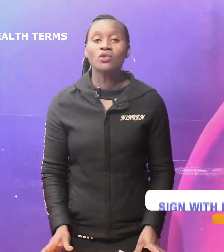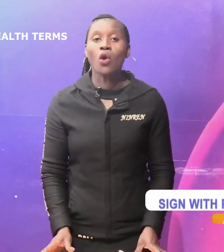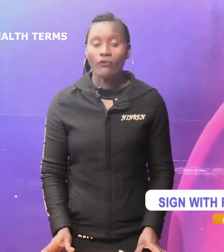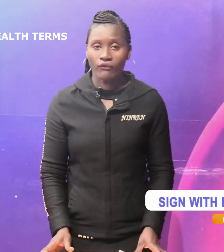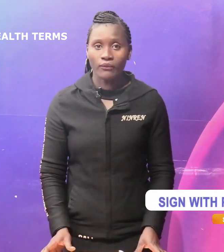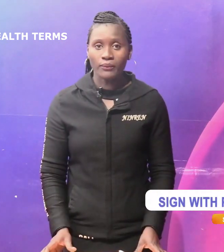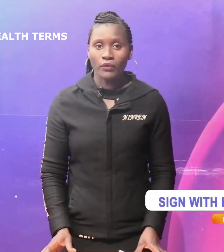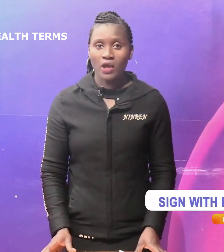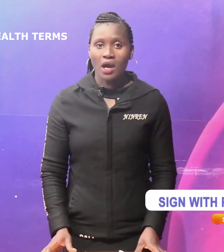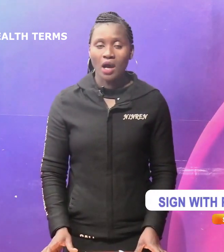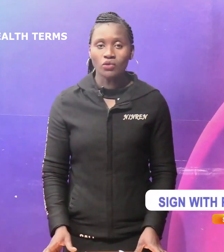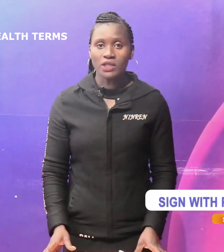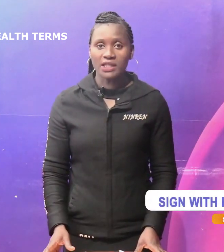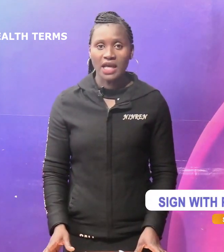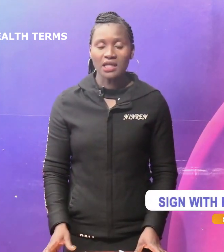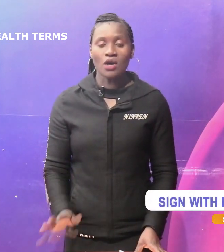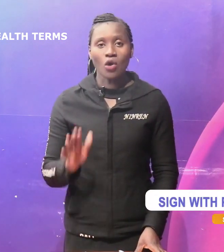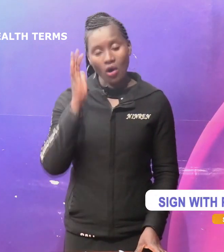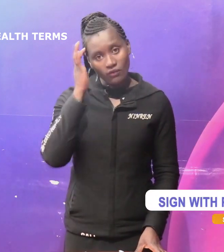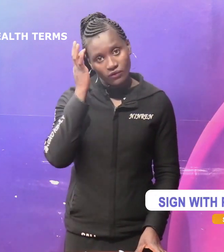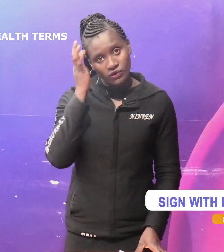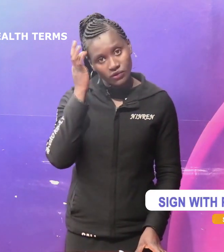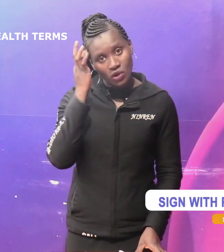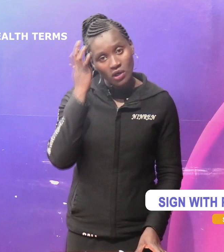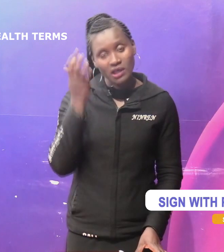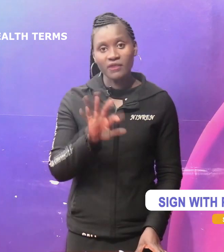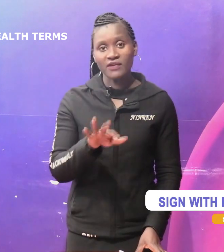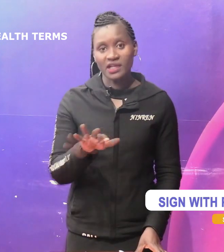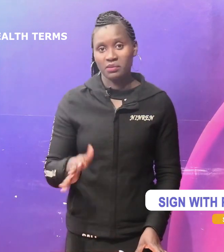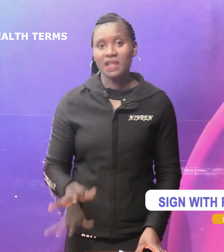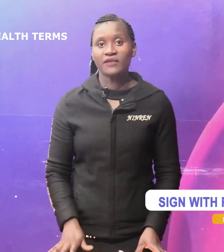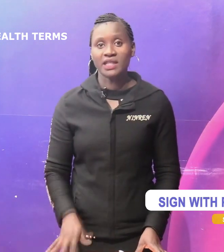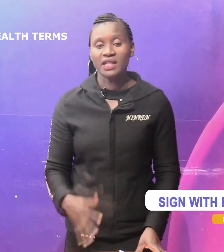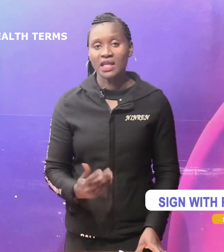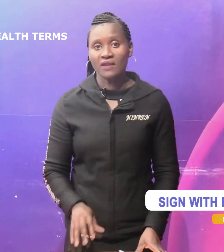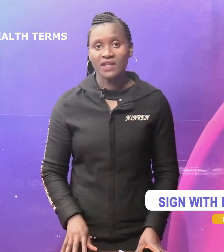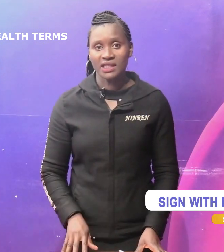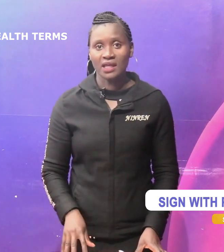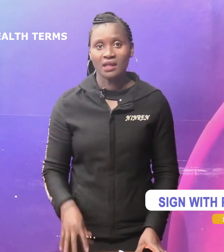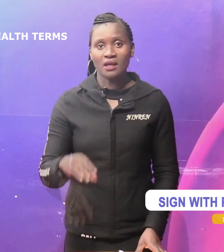cough. How do we sign cough? So let me finger spell it first and then I give it a sign.